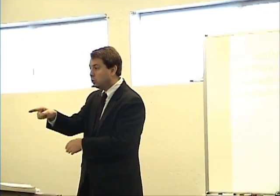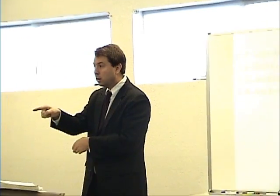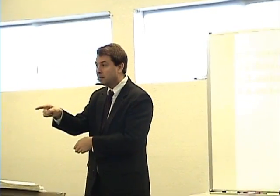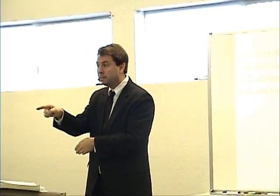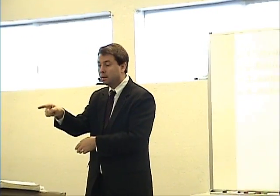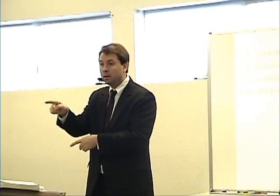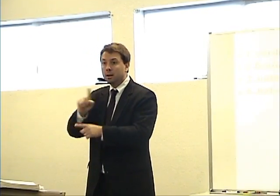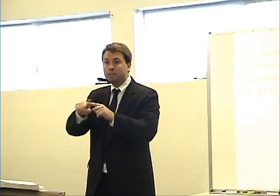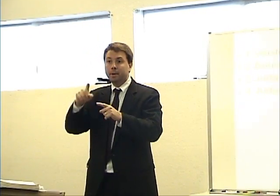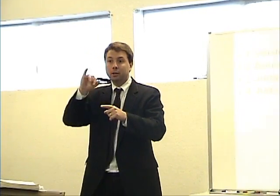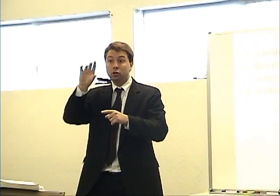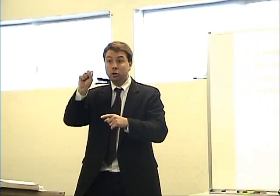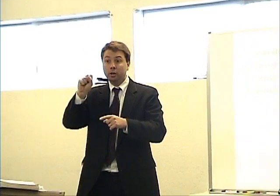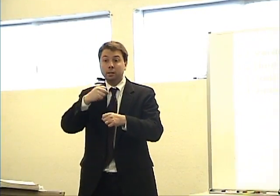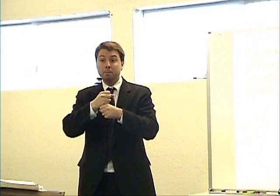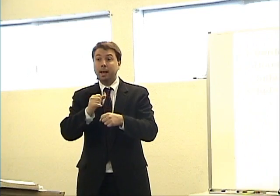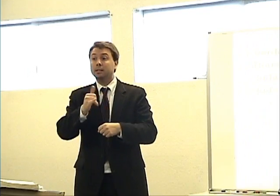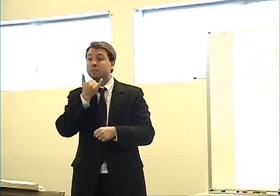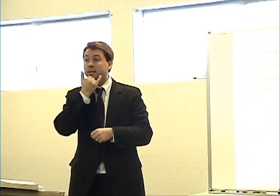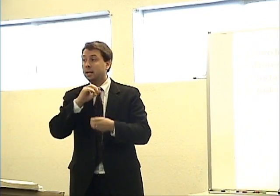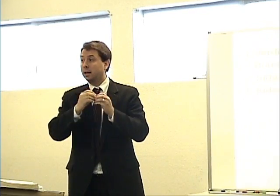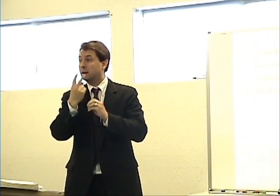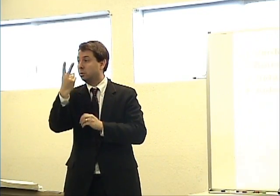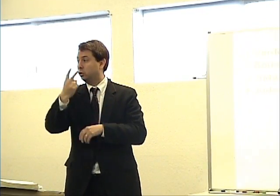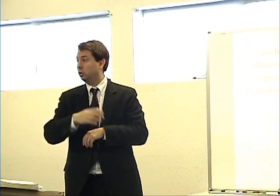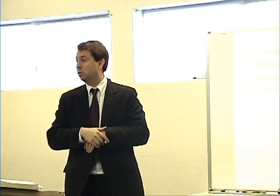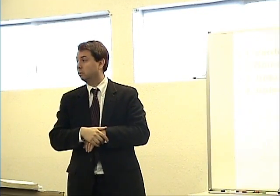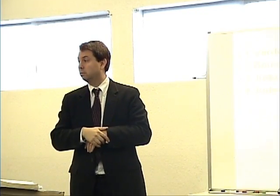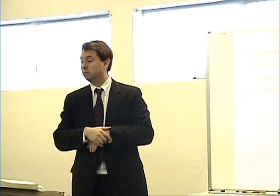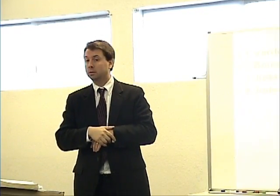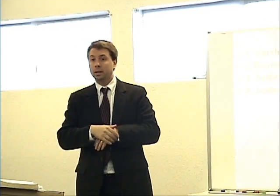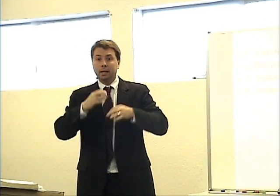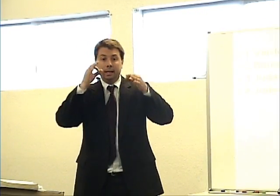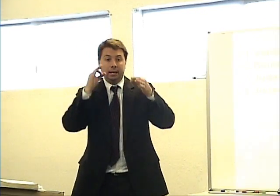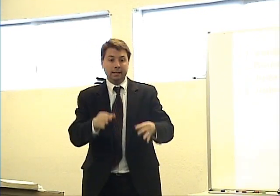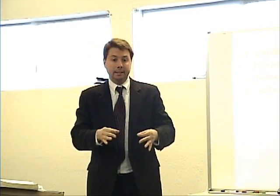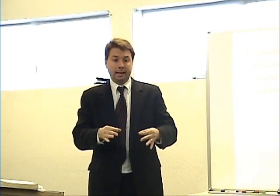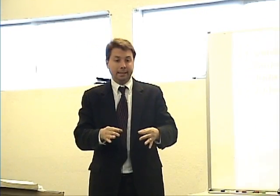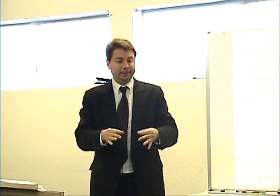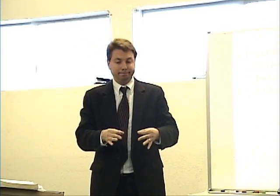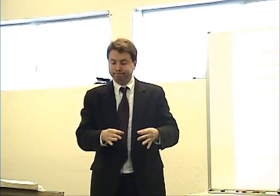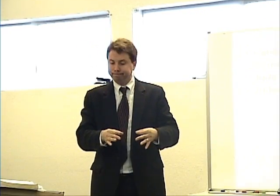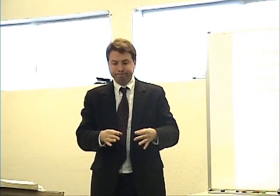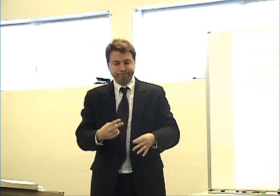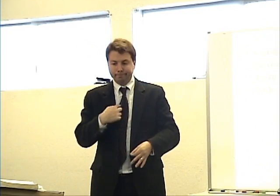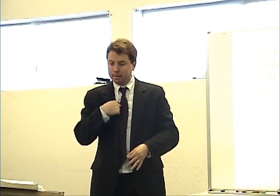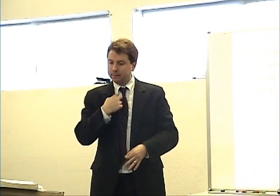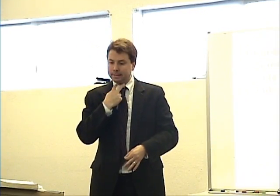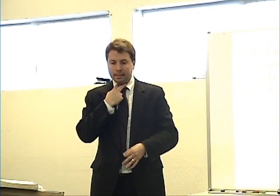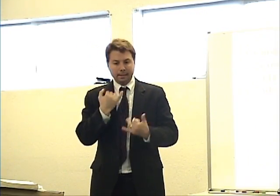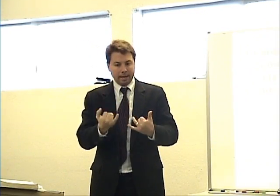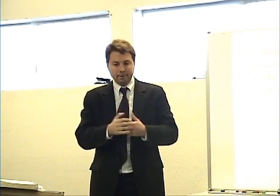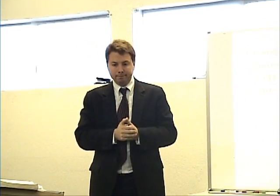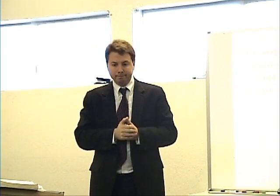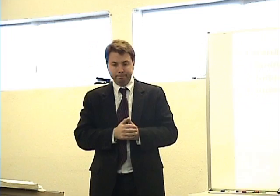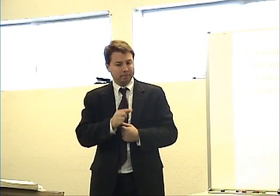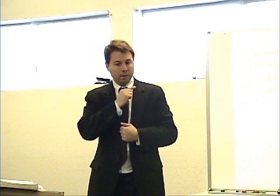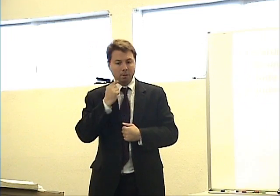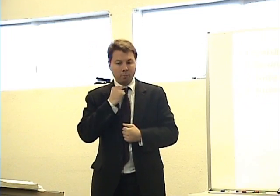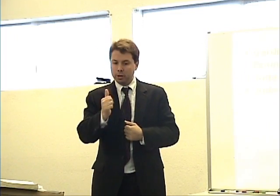him. But Judas makes a mistake number two. He decides, I'm stuck now. The priest